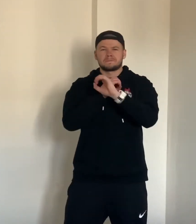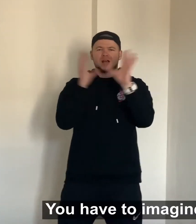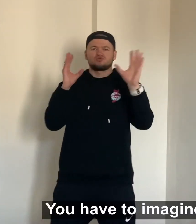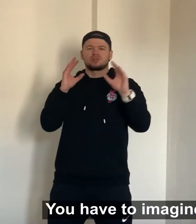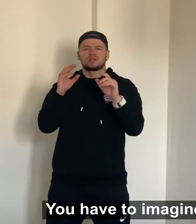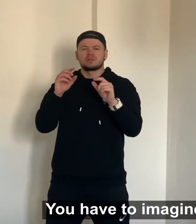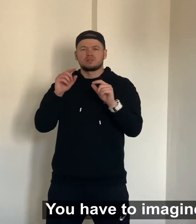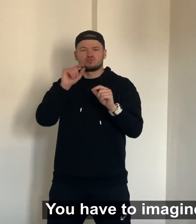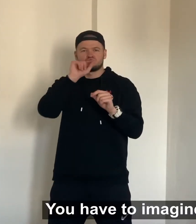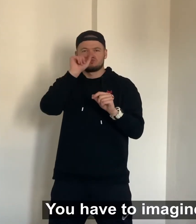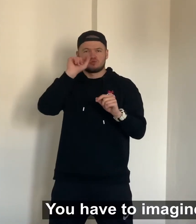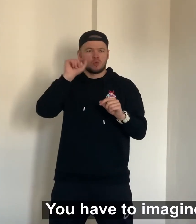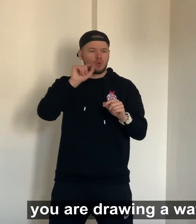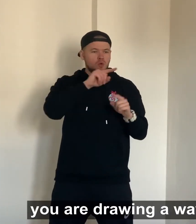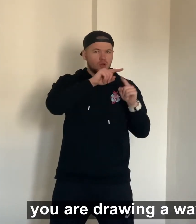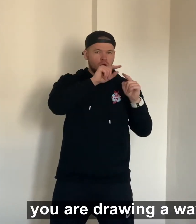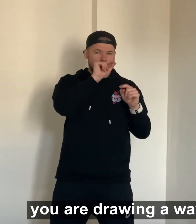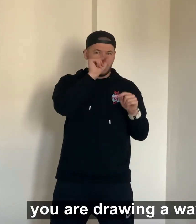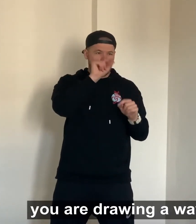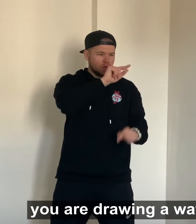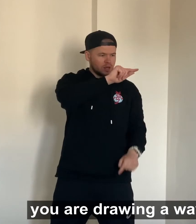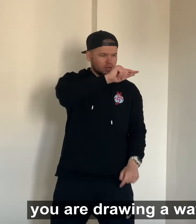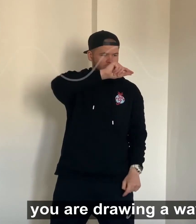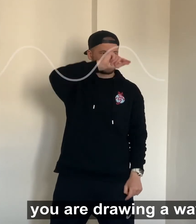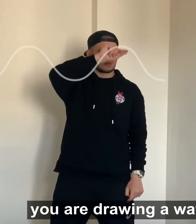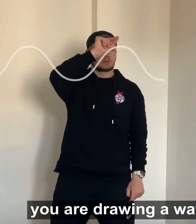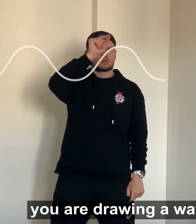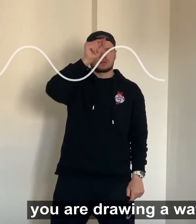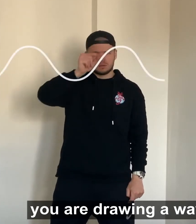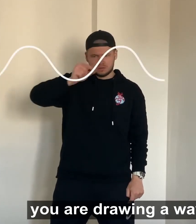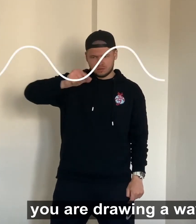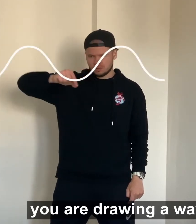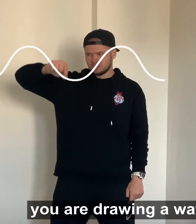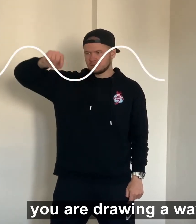You have to imagine you are drawing a wave.